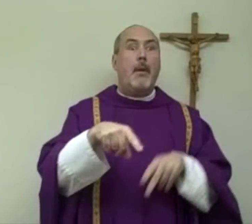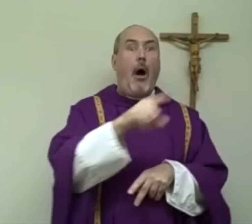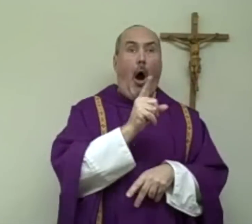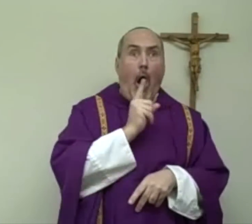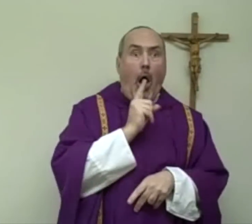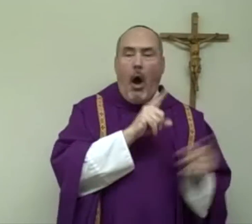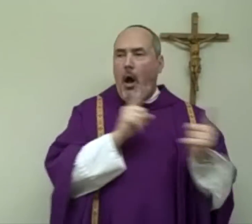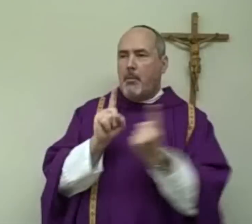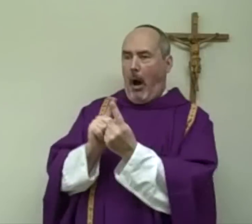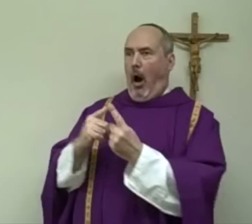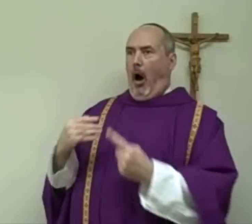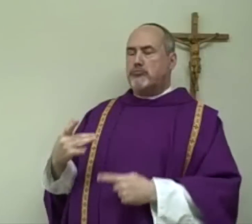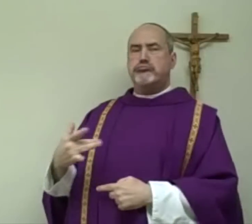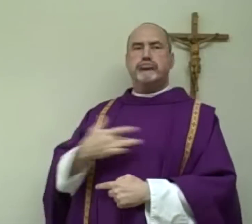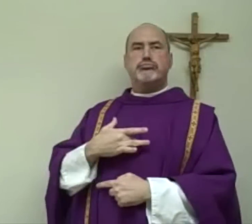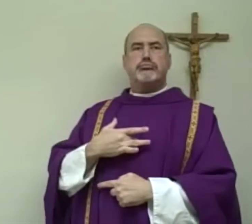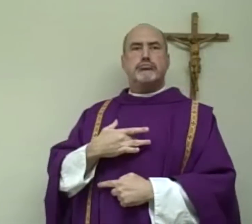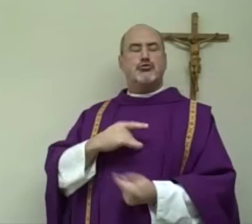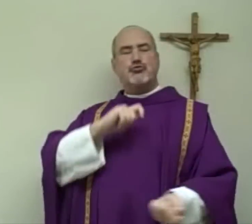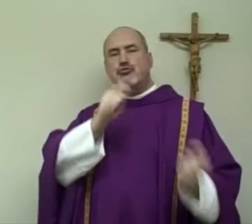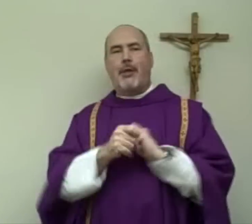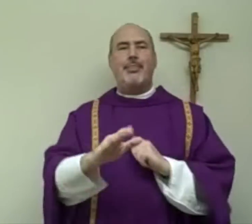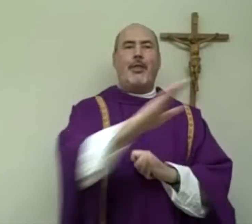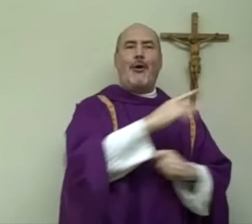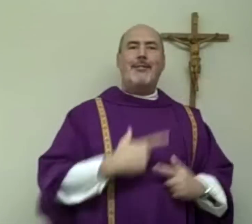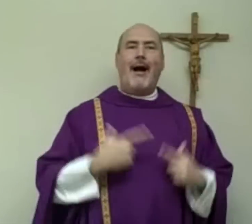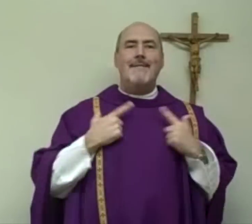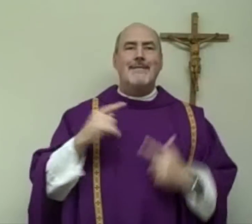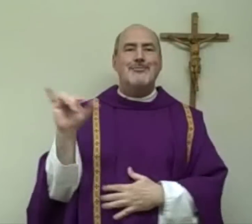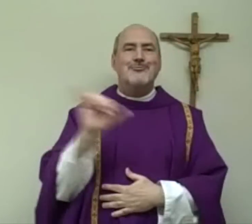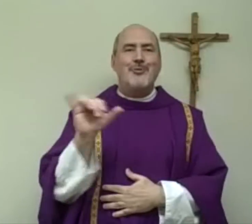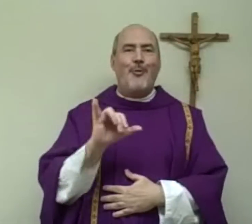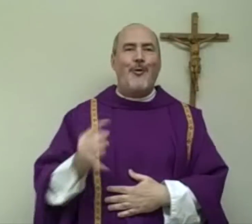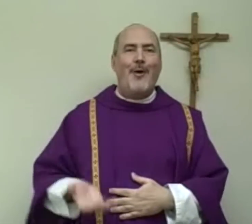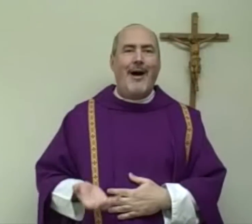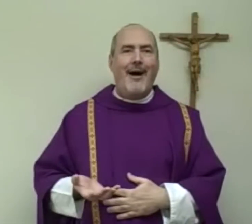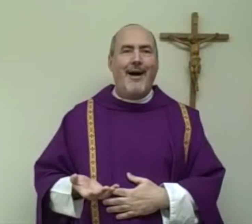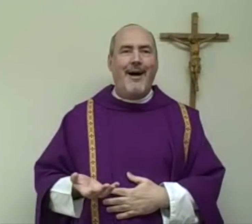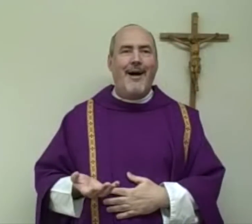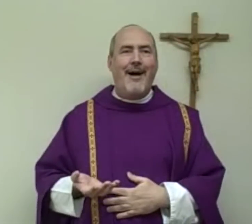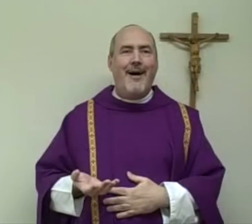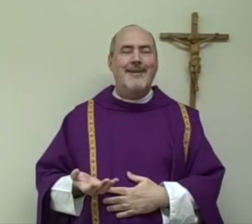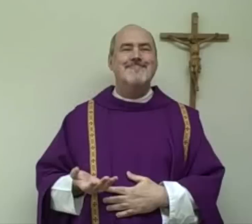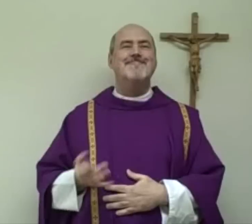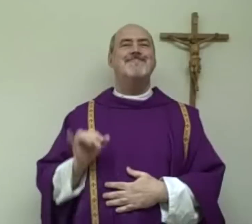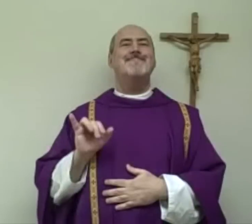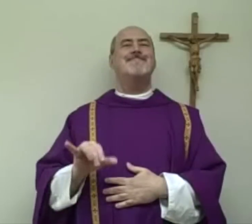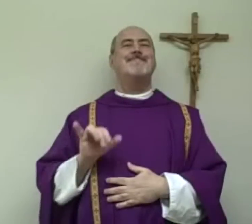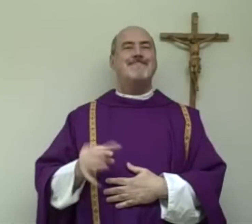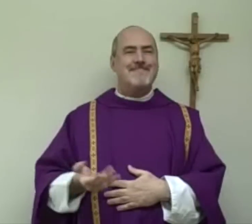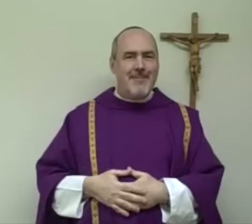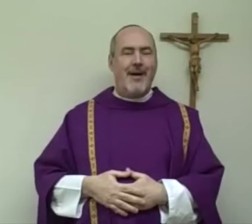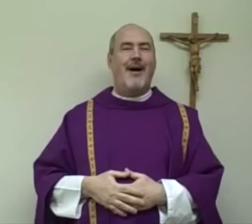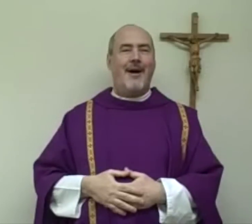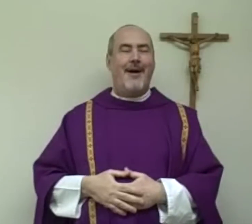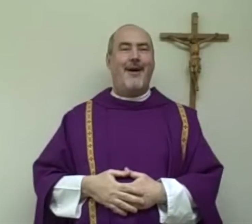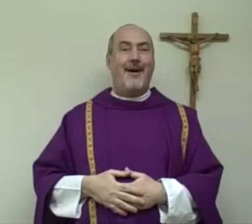meet this man, Jesus. And when they did, it changed their lives too, just like hers.